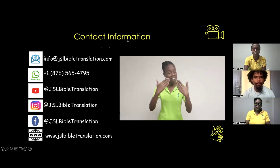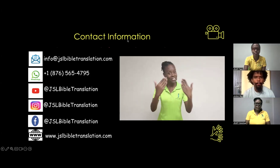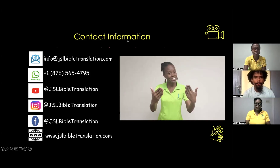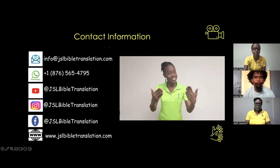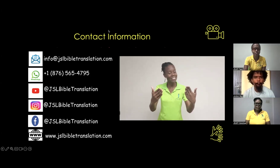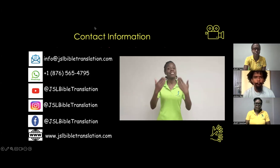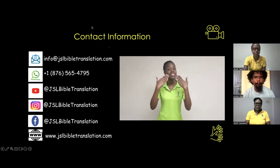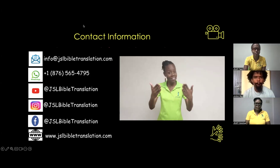questions,